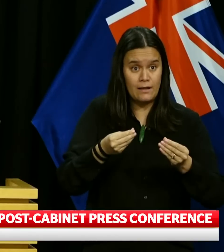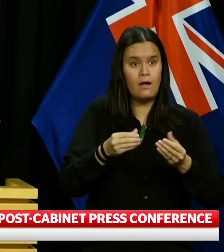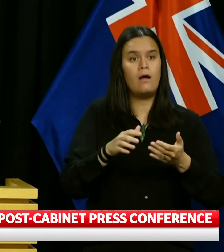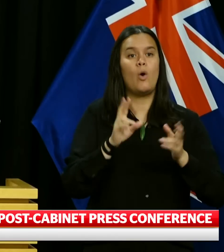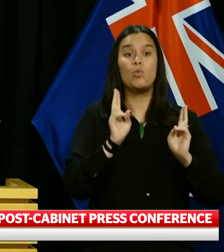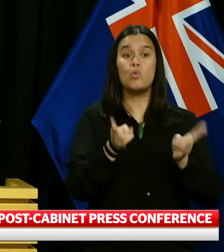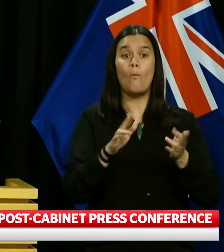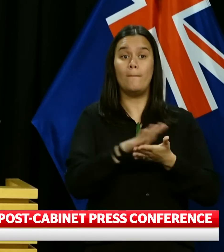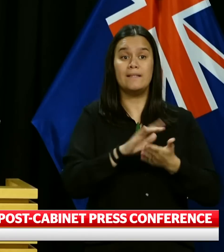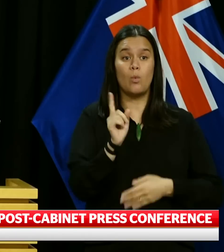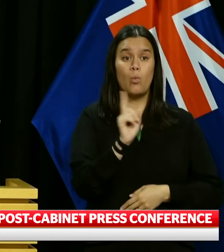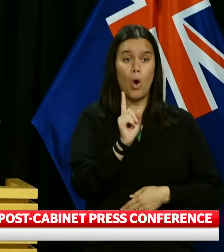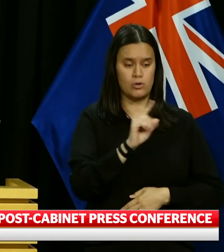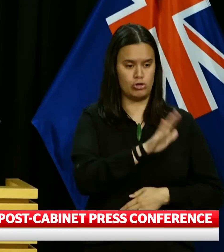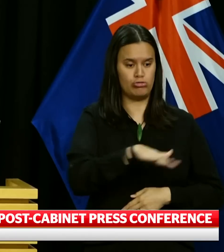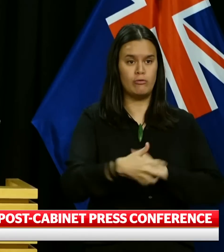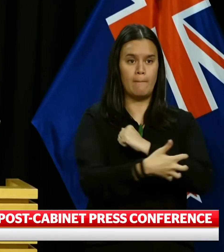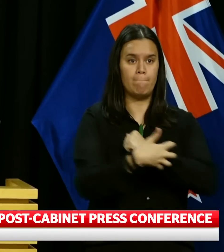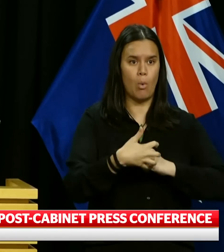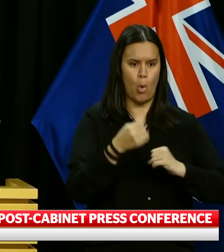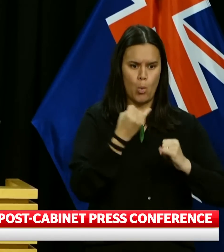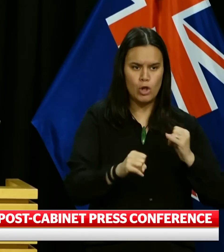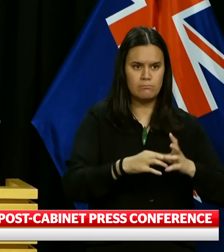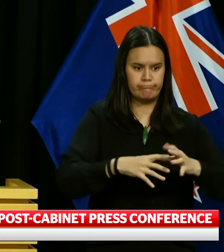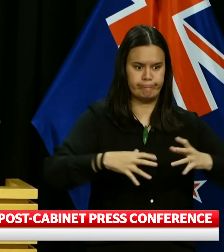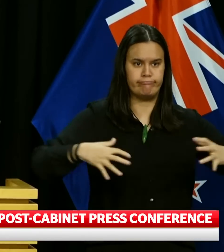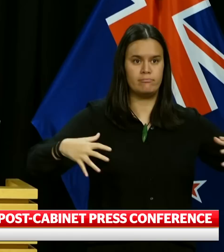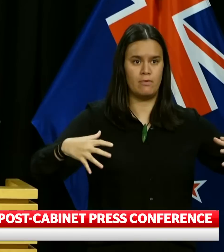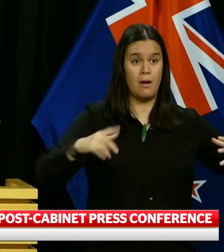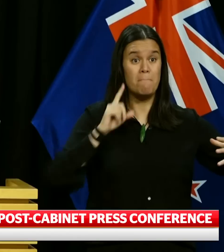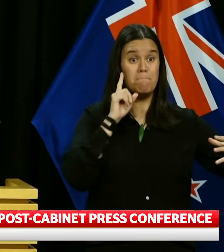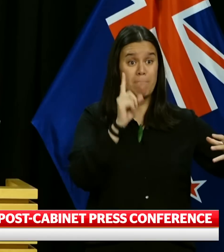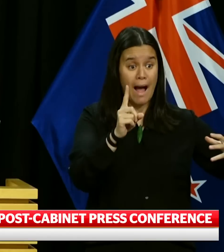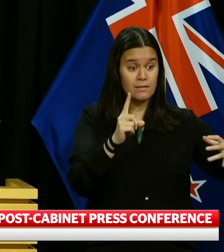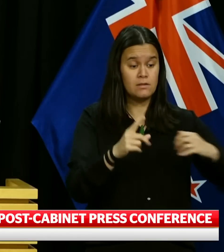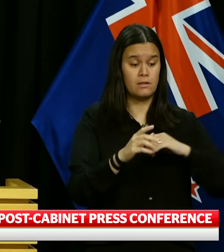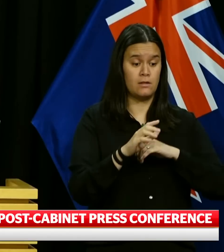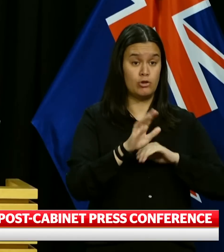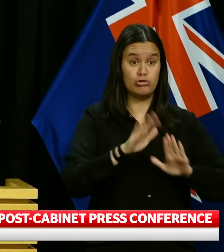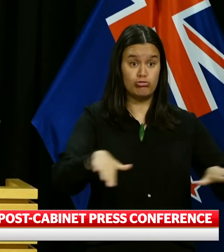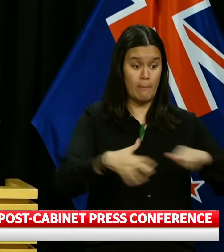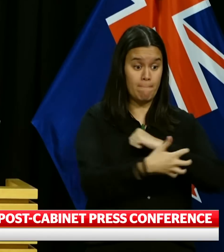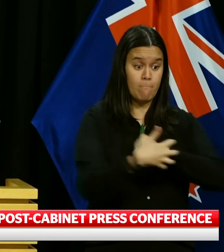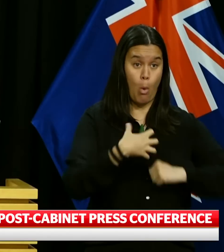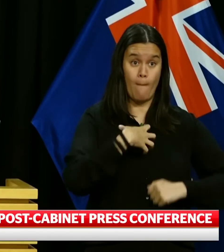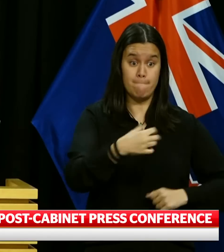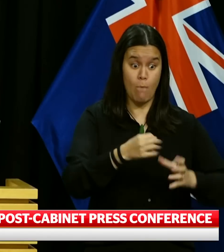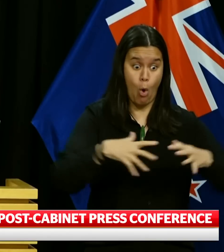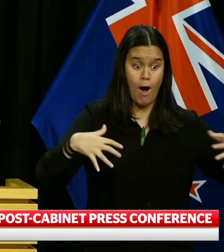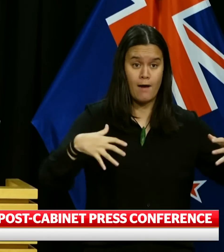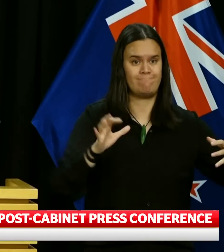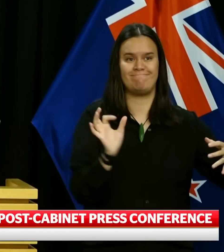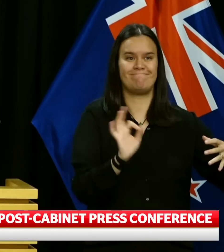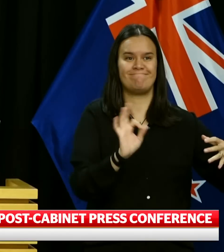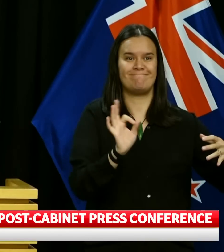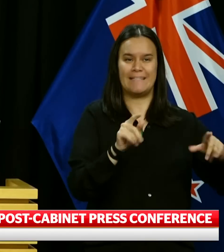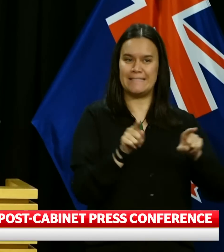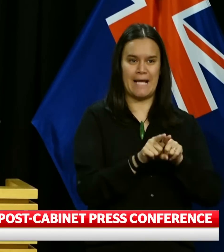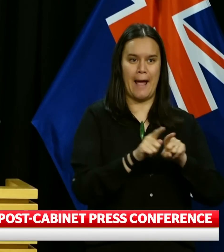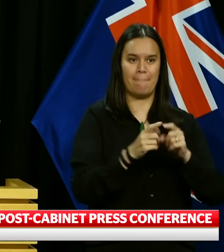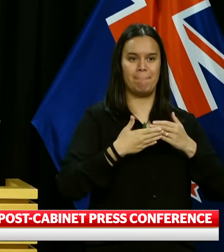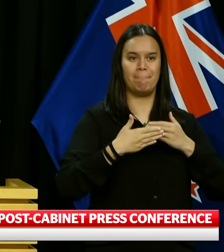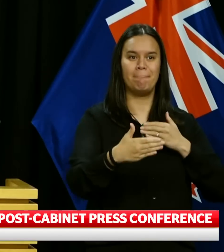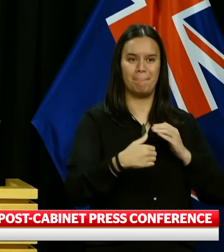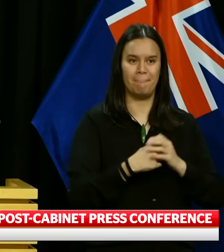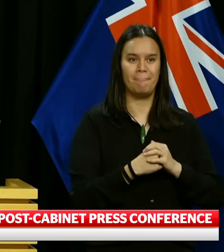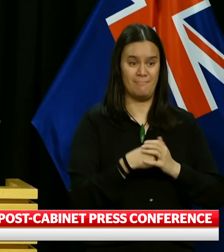no statistically significant change. Our children have not fallen backwards. It's a promising result,